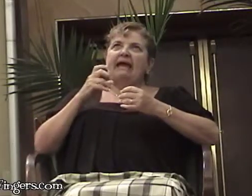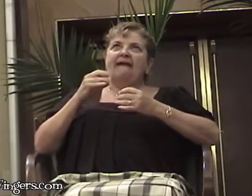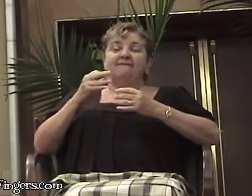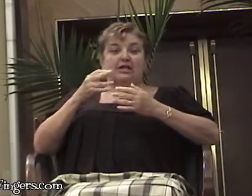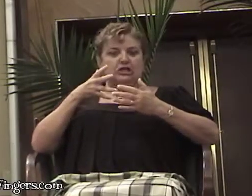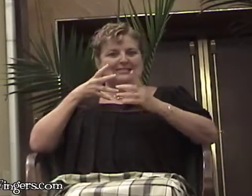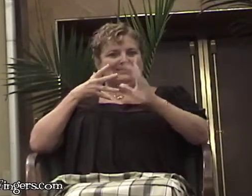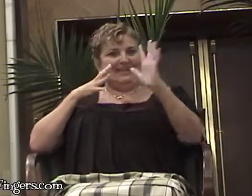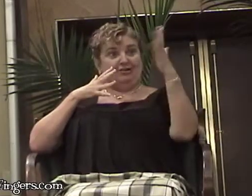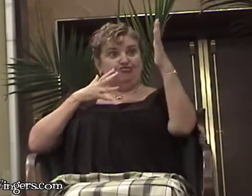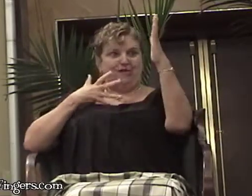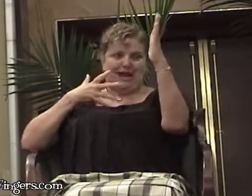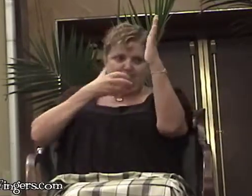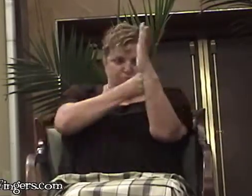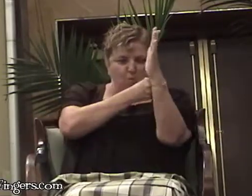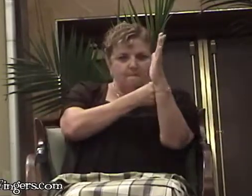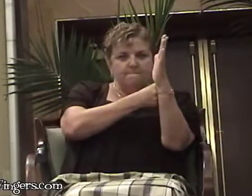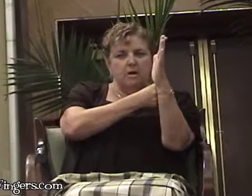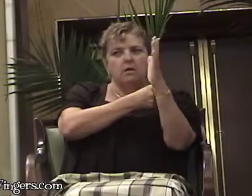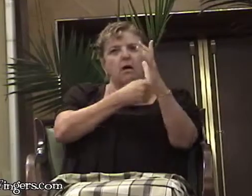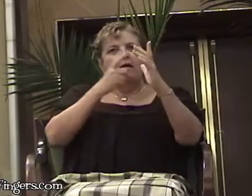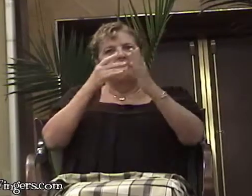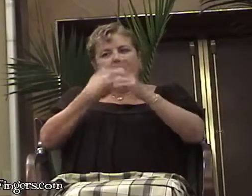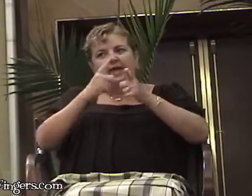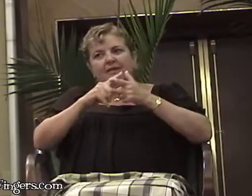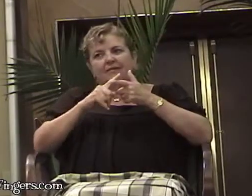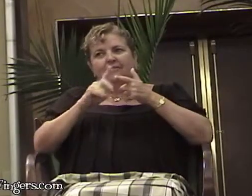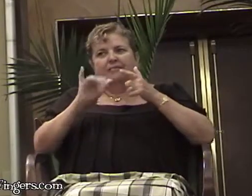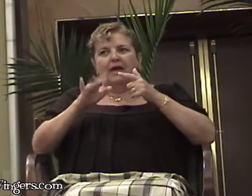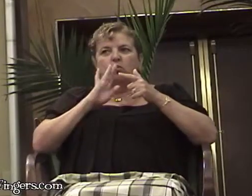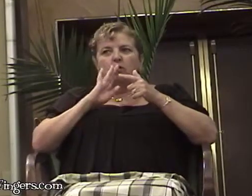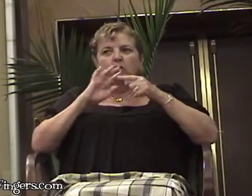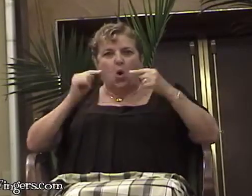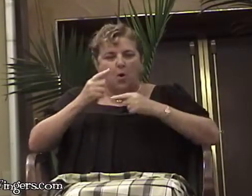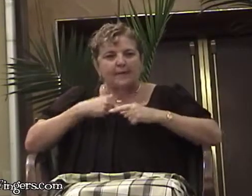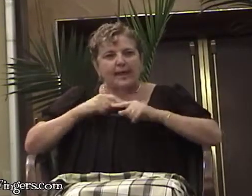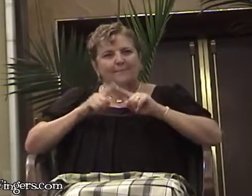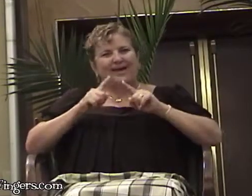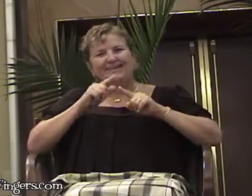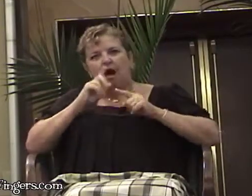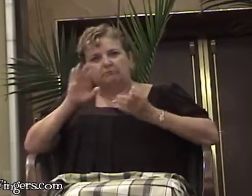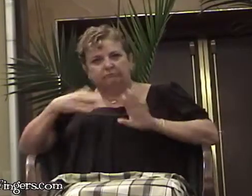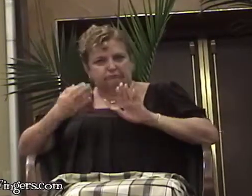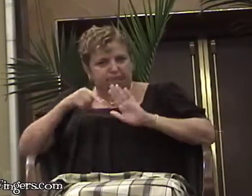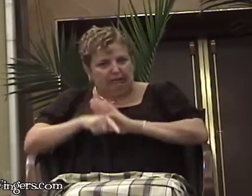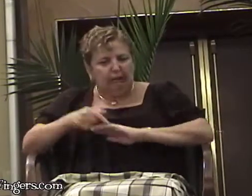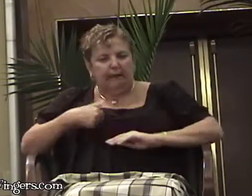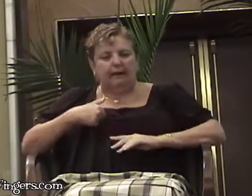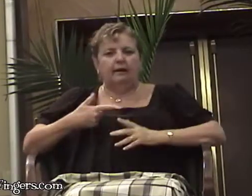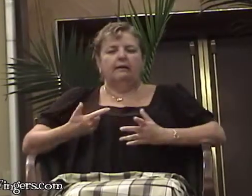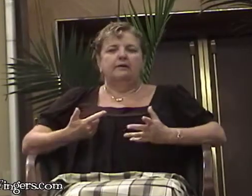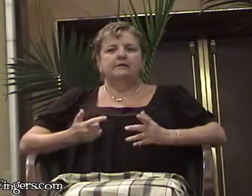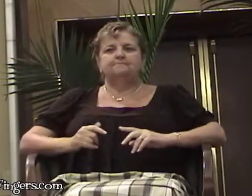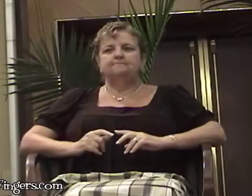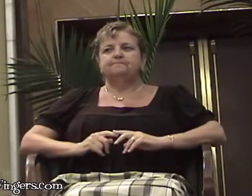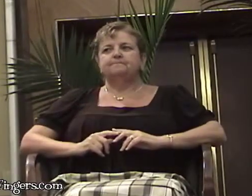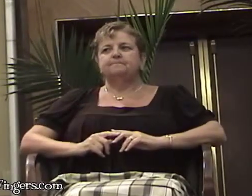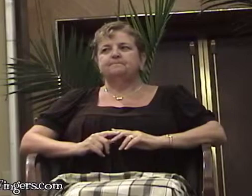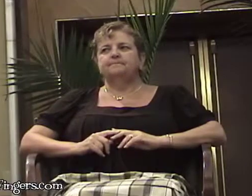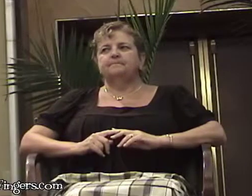car splits in half, or if you're not belted in, you get ejected from the vehicle, struck by another vehicle. That usually does the trick. And by then I just lost it. I